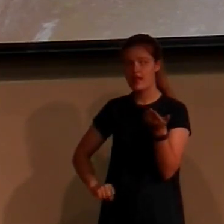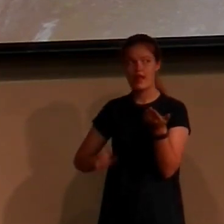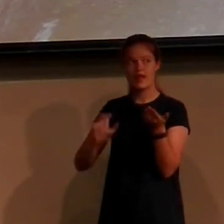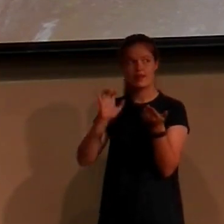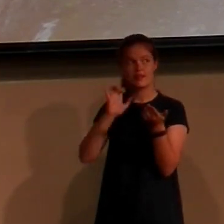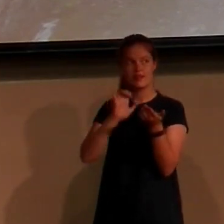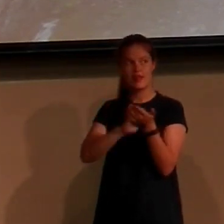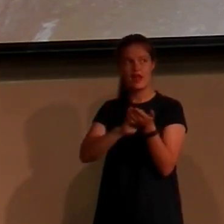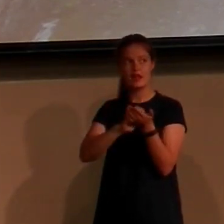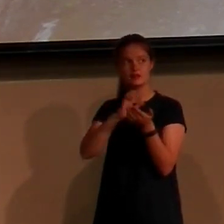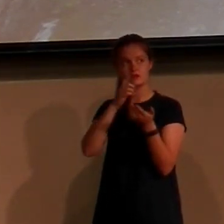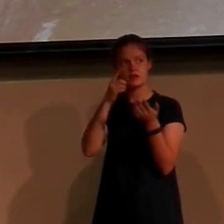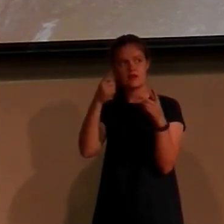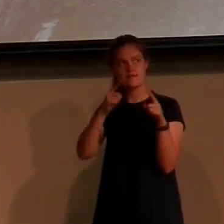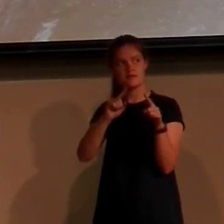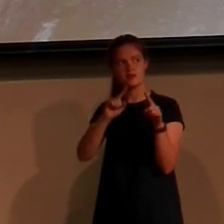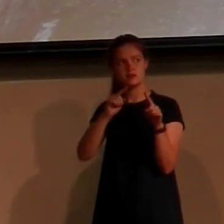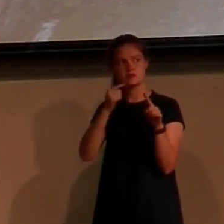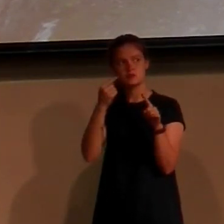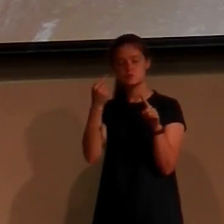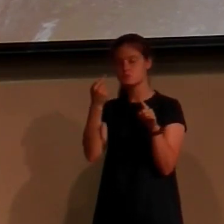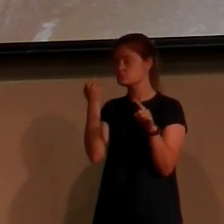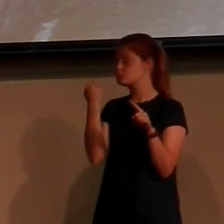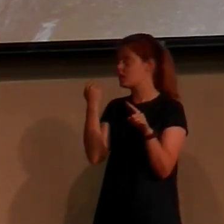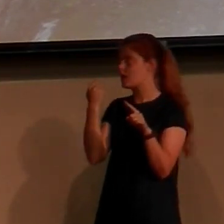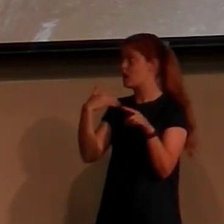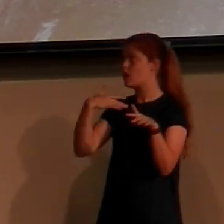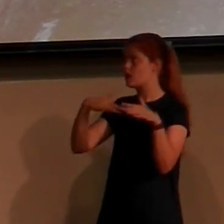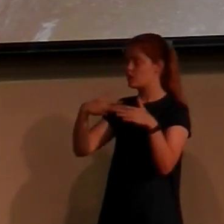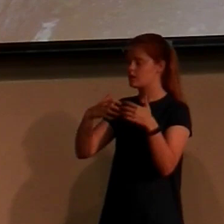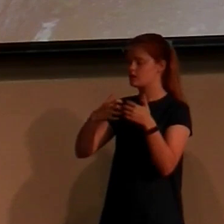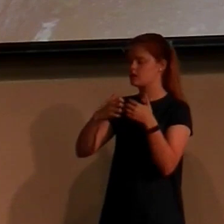particular occasion, we had to walk quite a